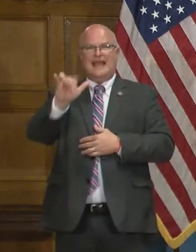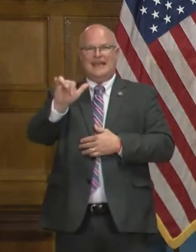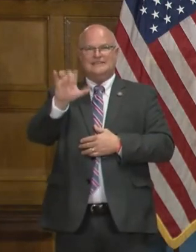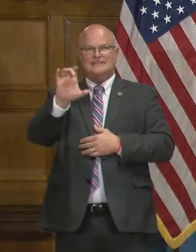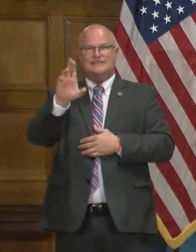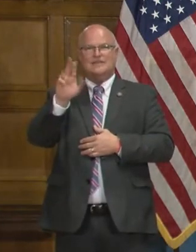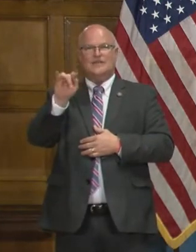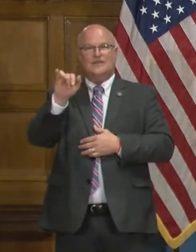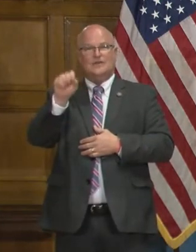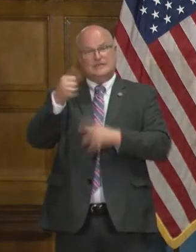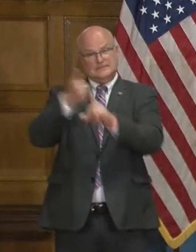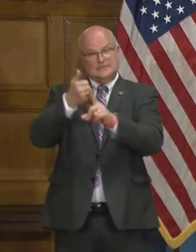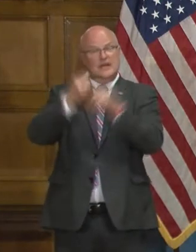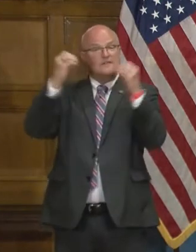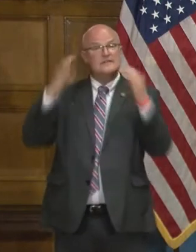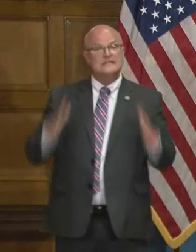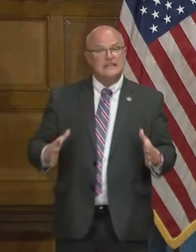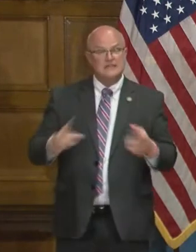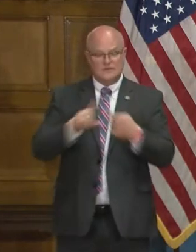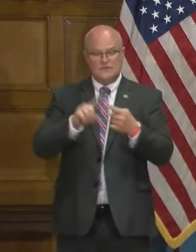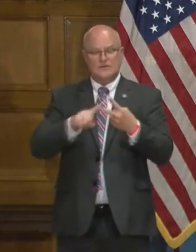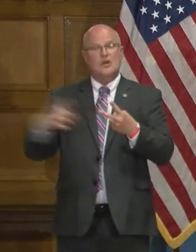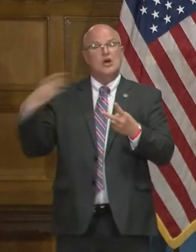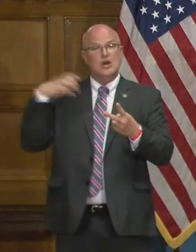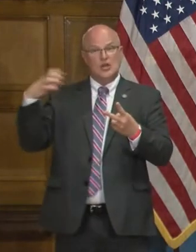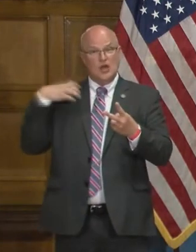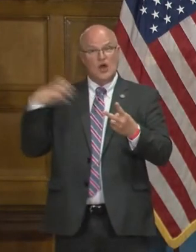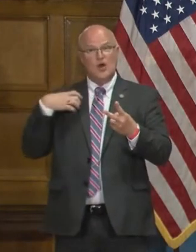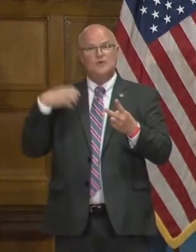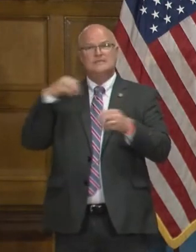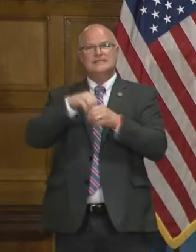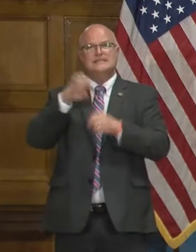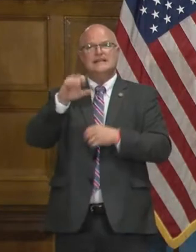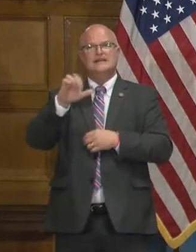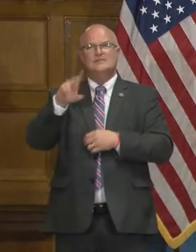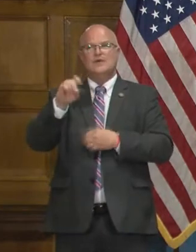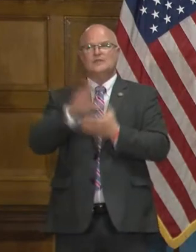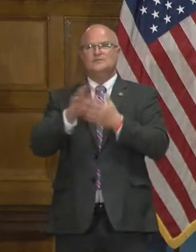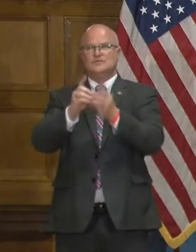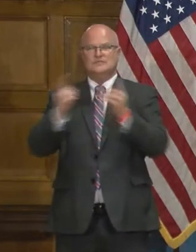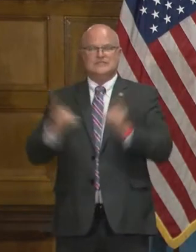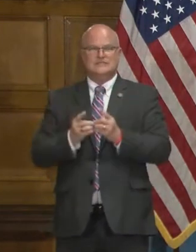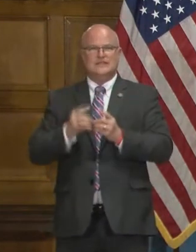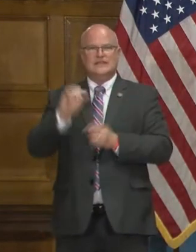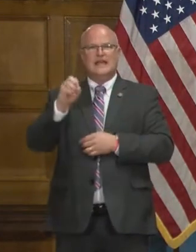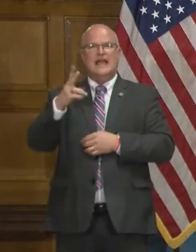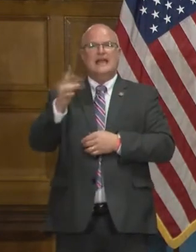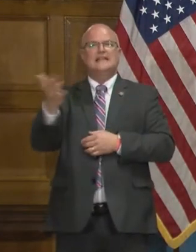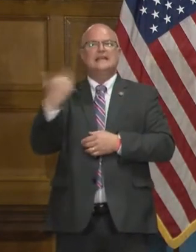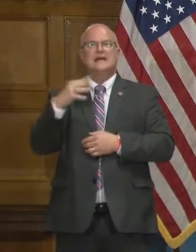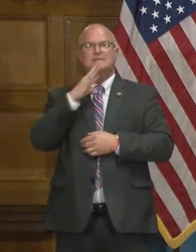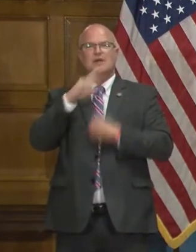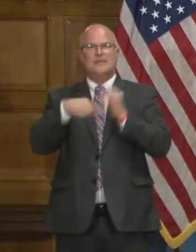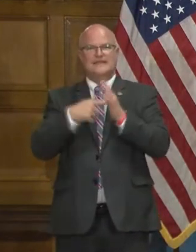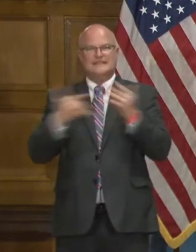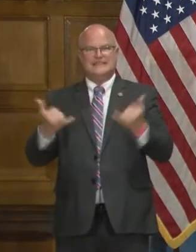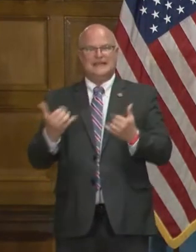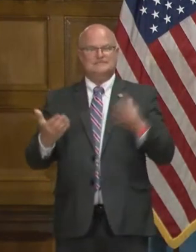is a teacher but also a coach at El Dorado School District. Ashley, could you come and talk about